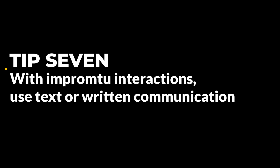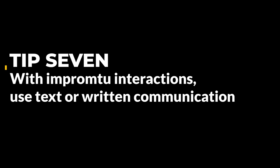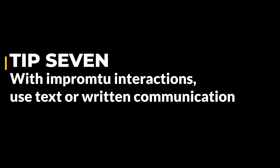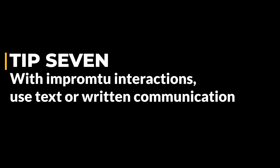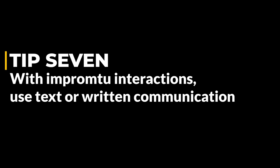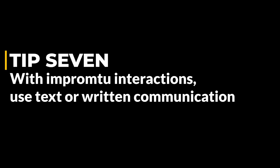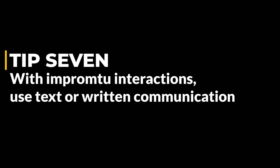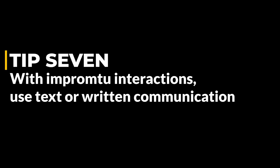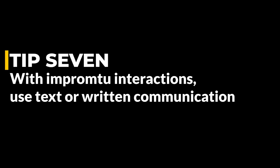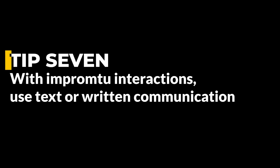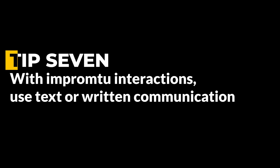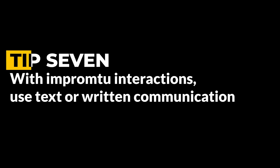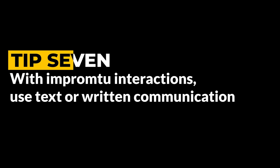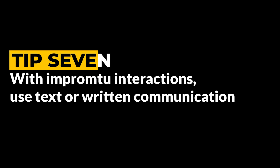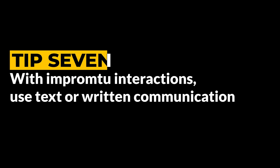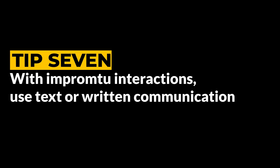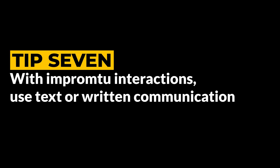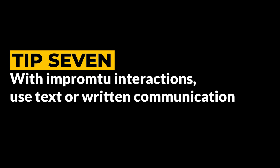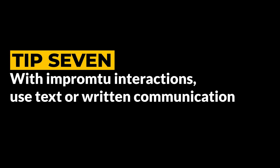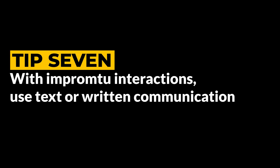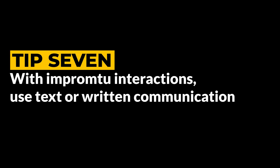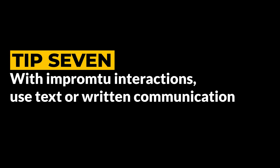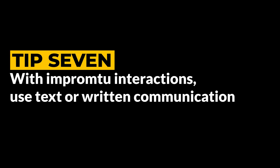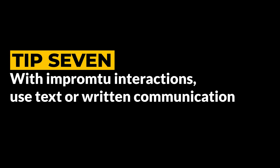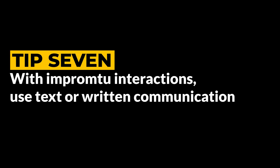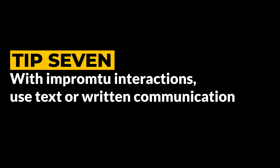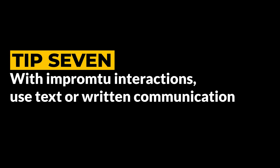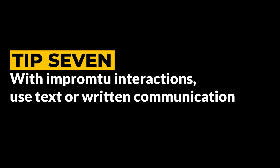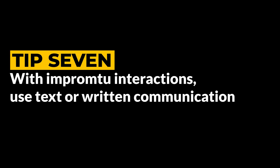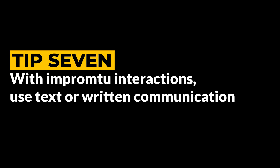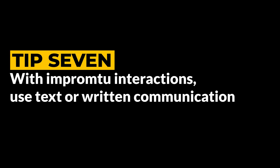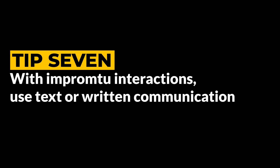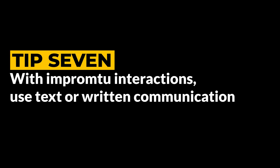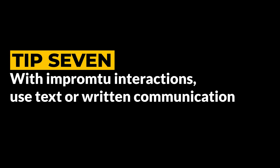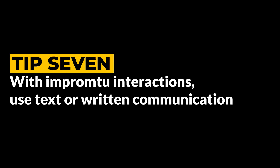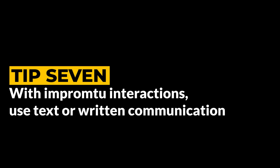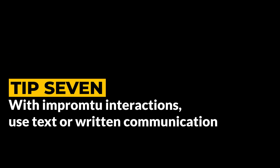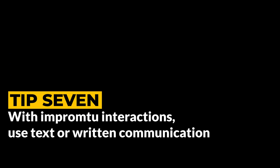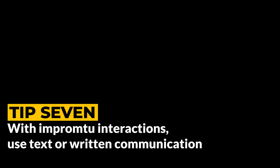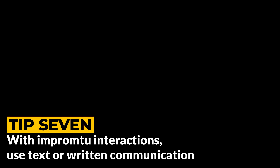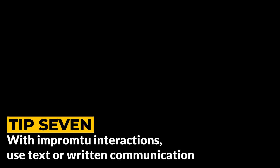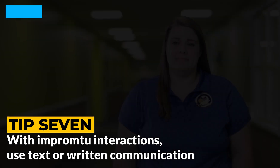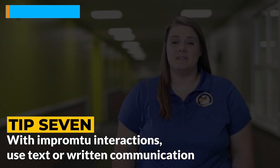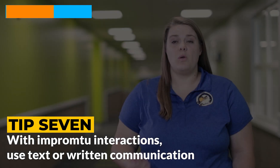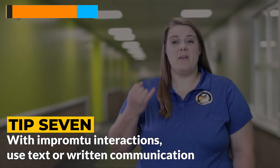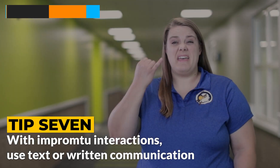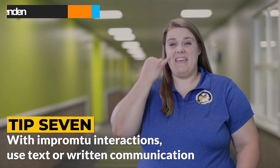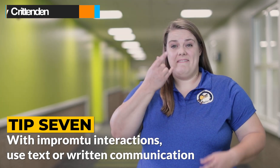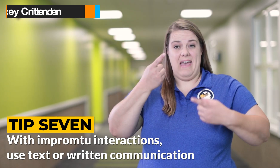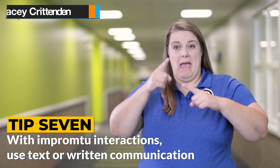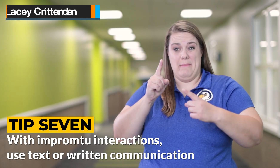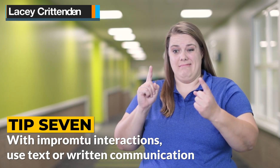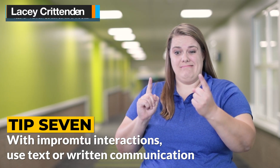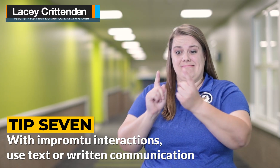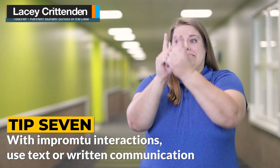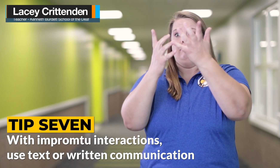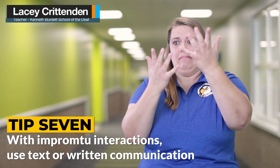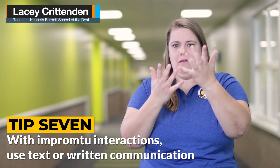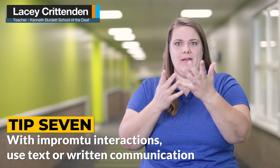Tip 7. With impromptu interactions, use text or written communication. If you happen to